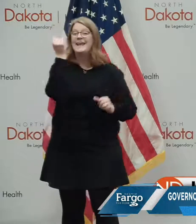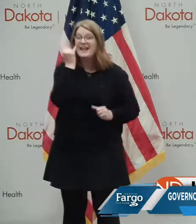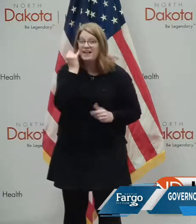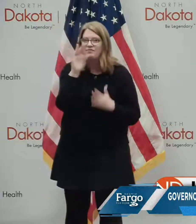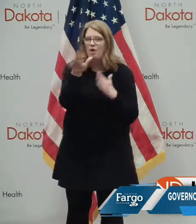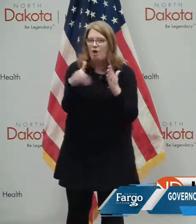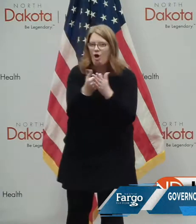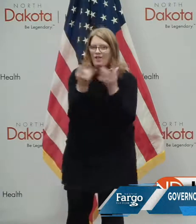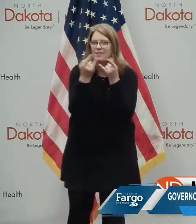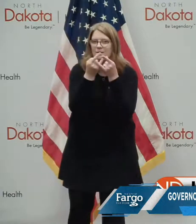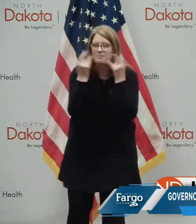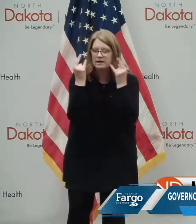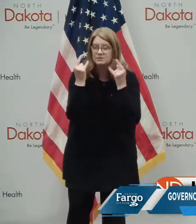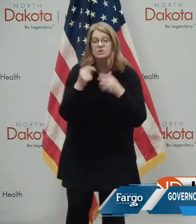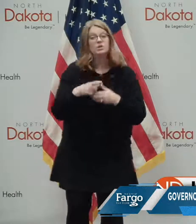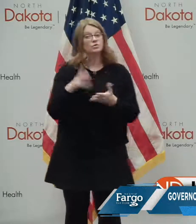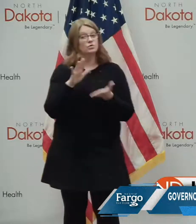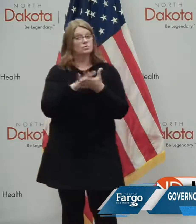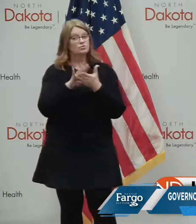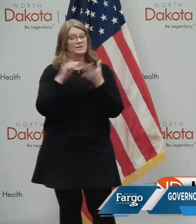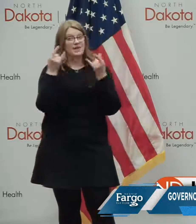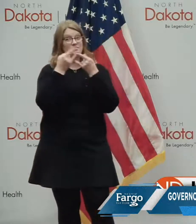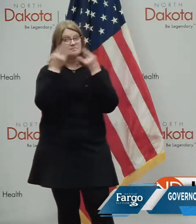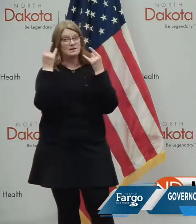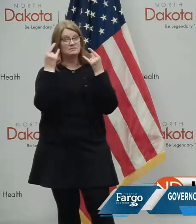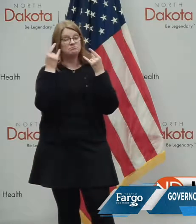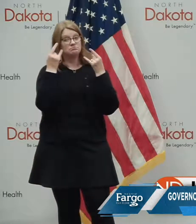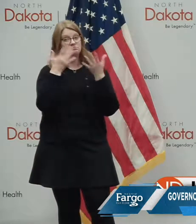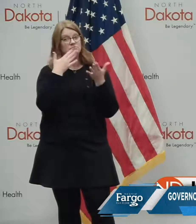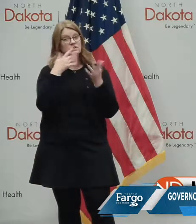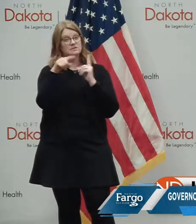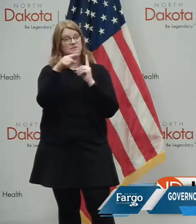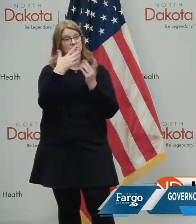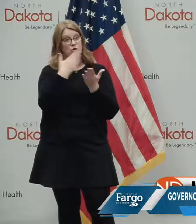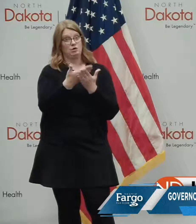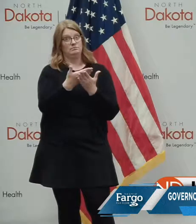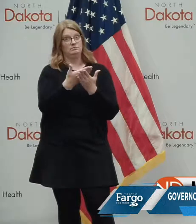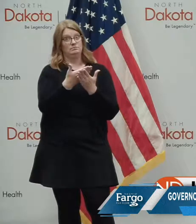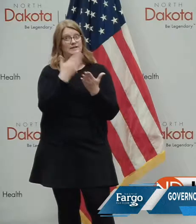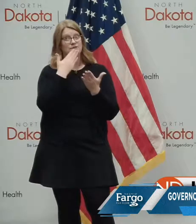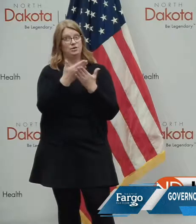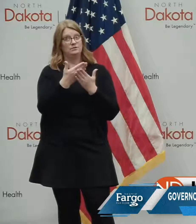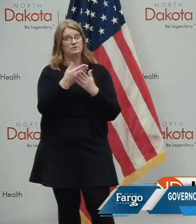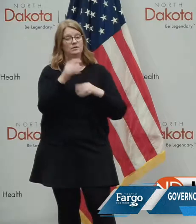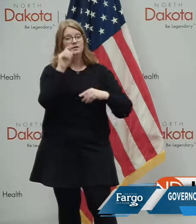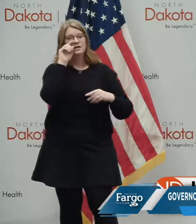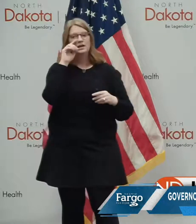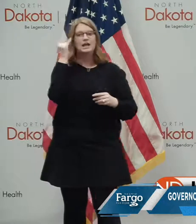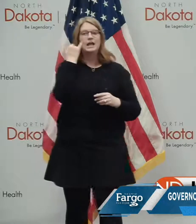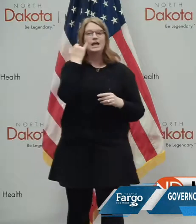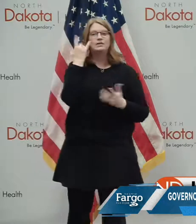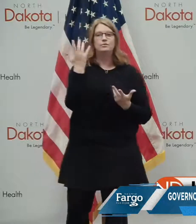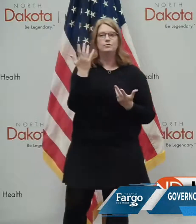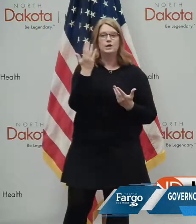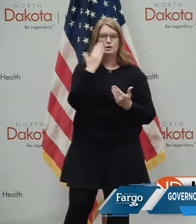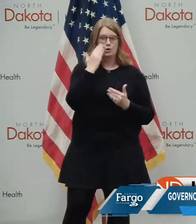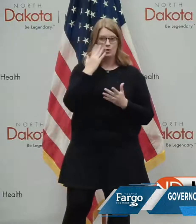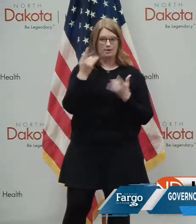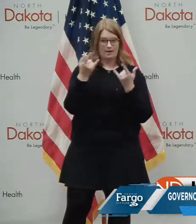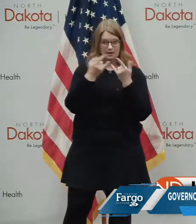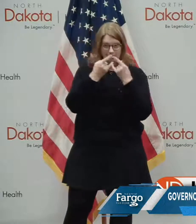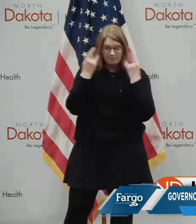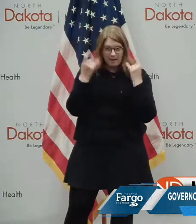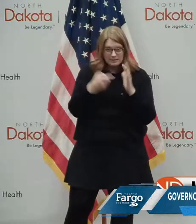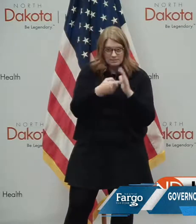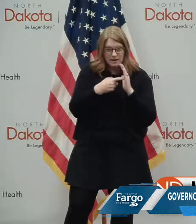So those schools that have mask mandates, that's probably a good thing. I would say this, though, that we know that a mask mandate doesn't mean that everybody's wearing a